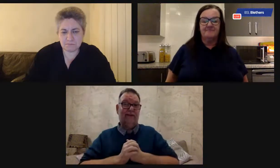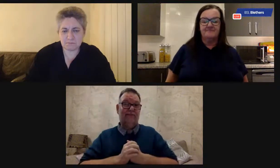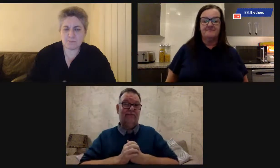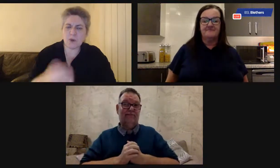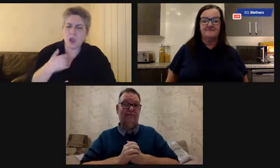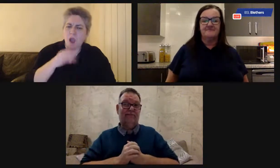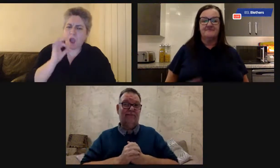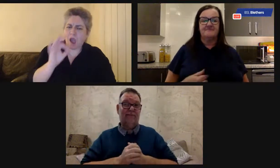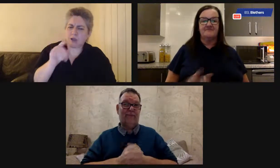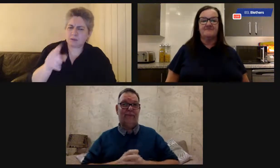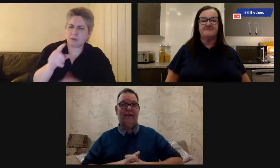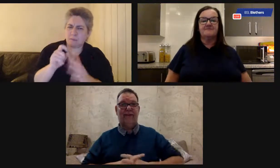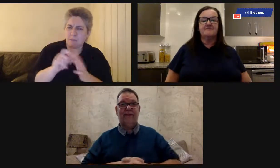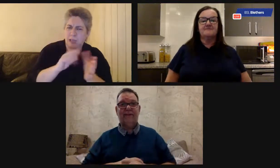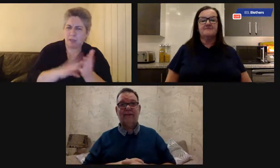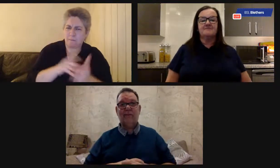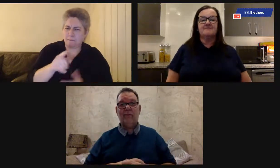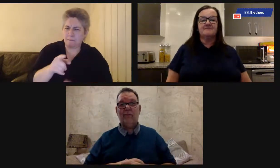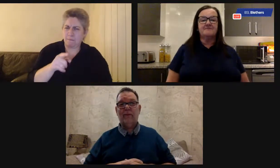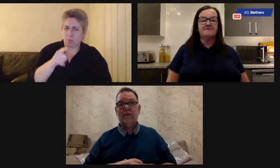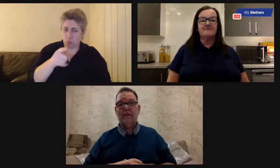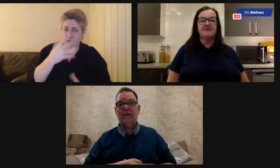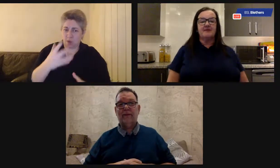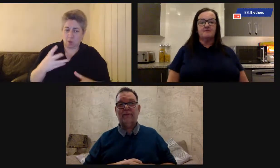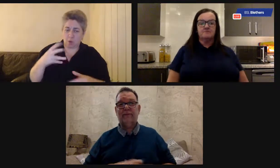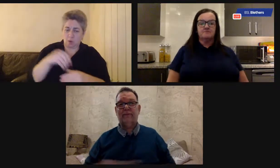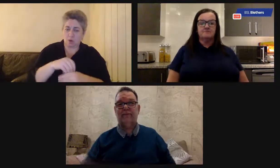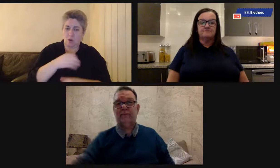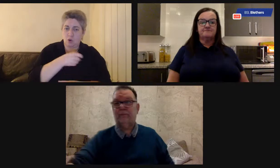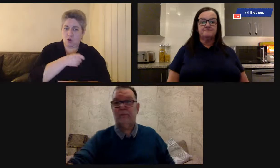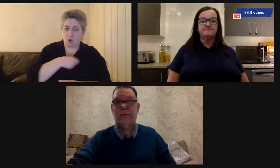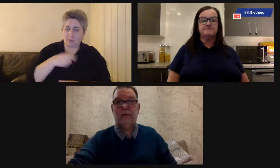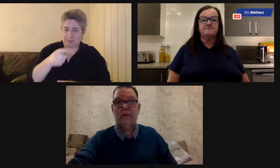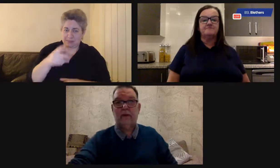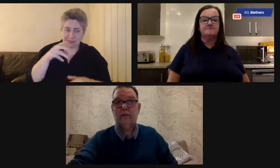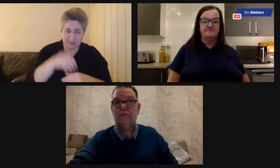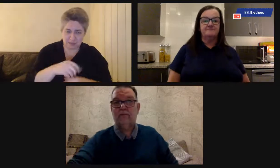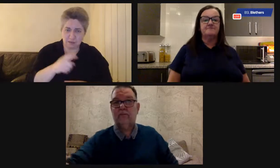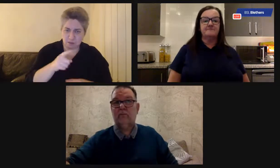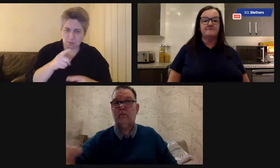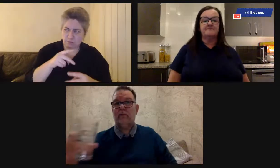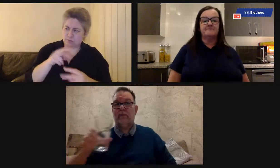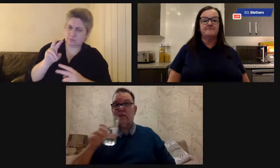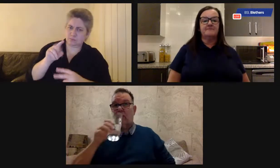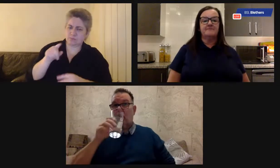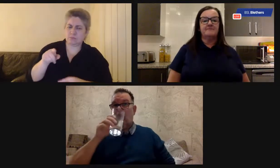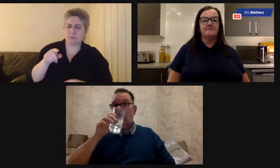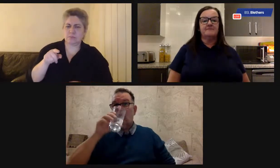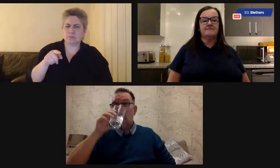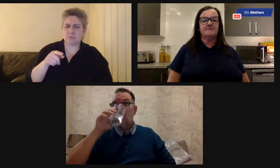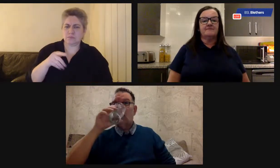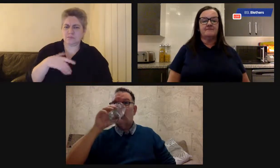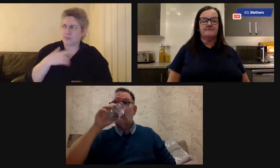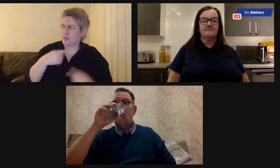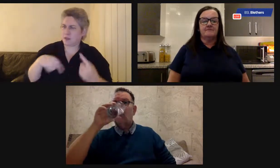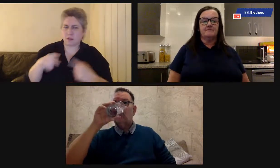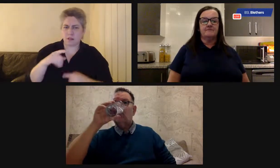Is just just all these hands communicating with each other, and hopefully we'll have more events in the